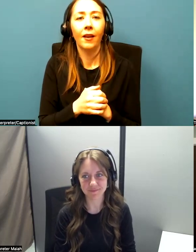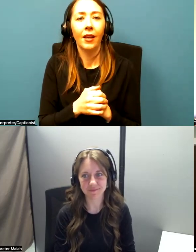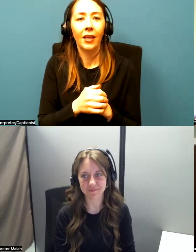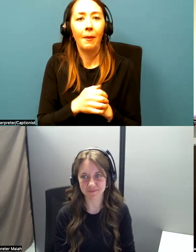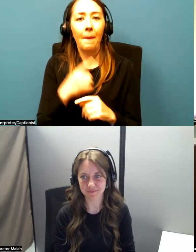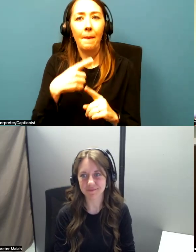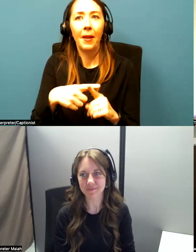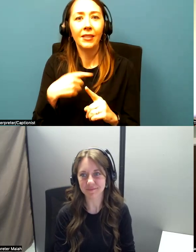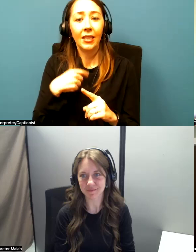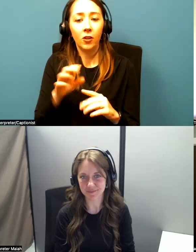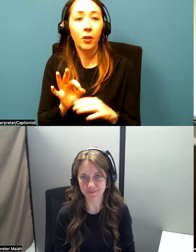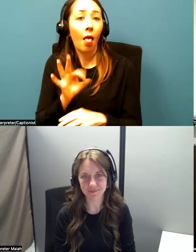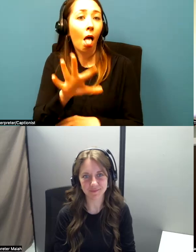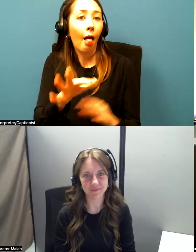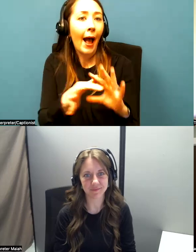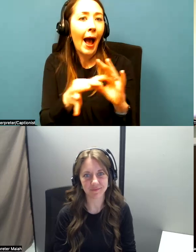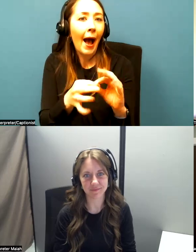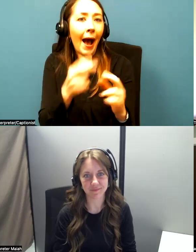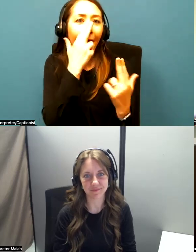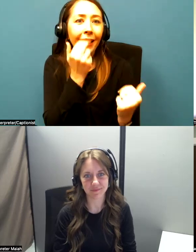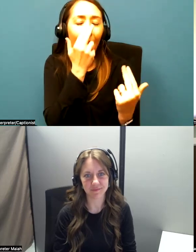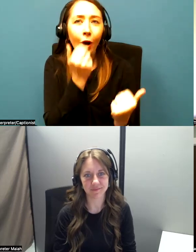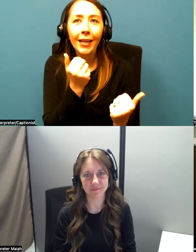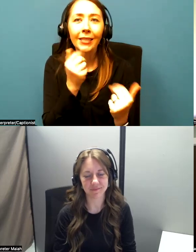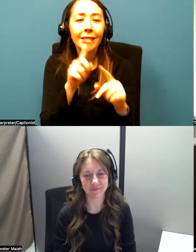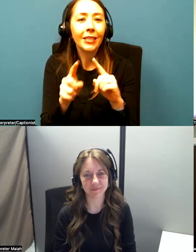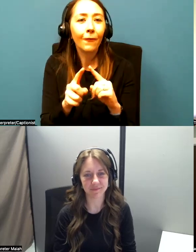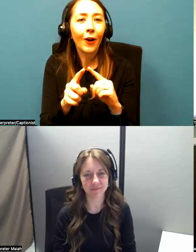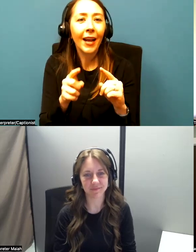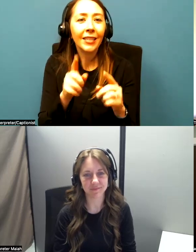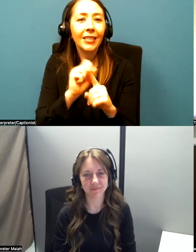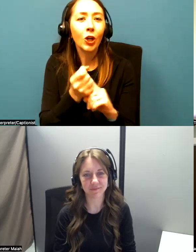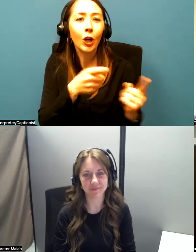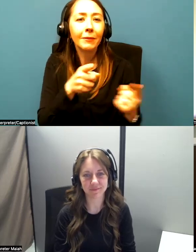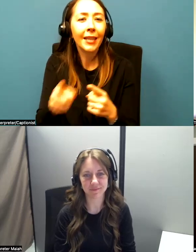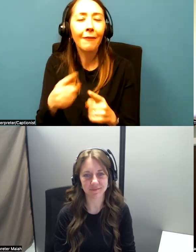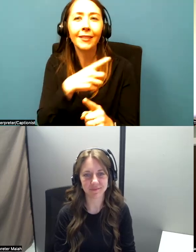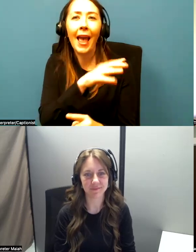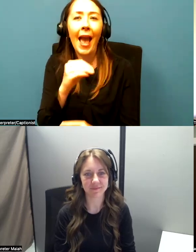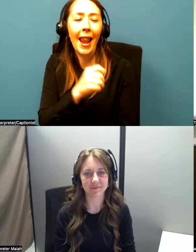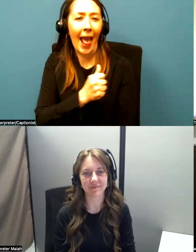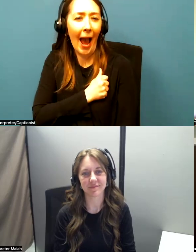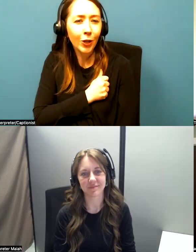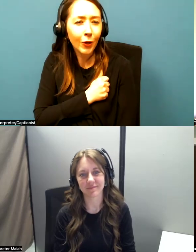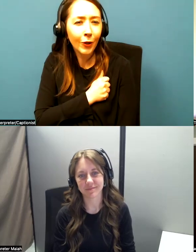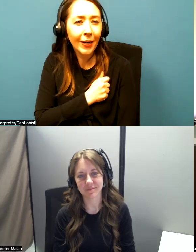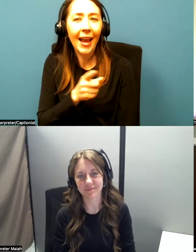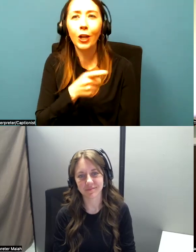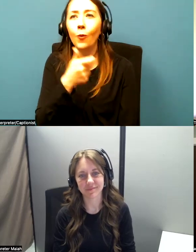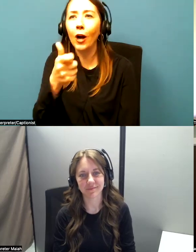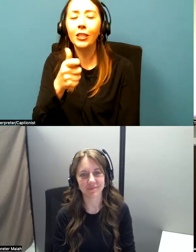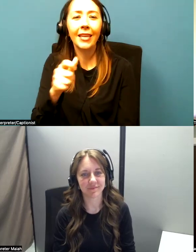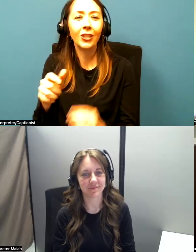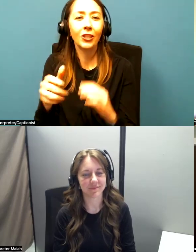these hilarious, you know, circumstances and attitude and line and kind of like wisecracking, you